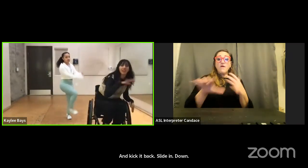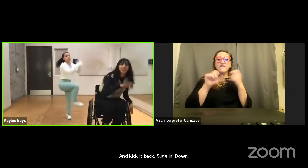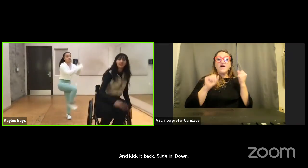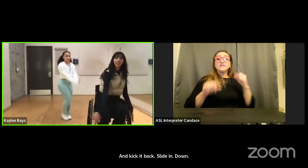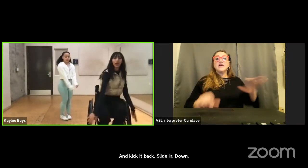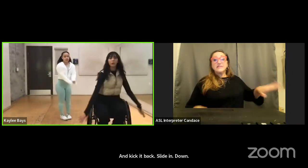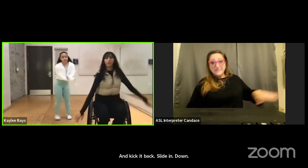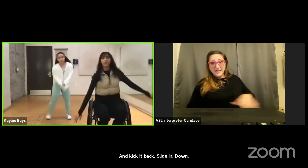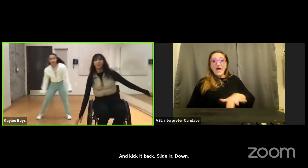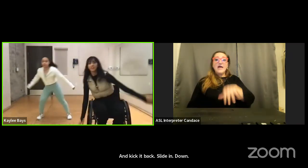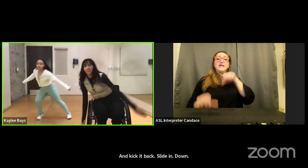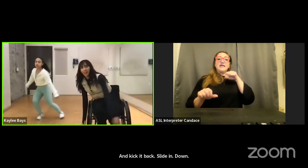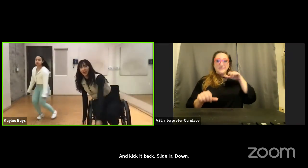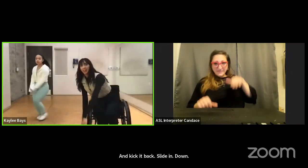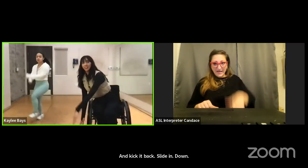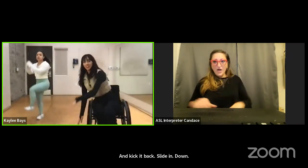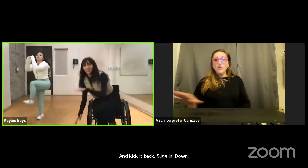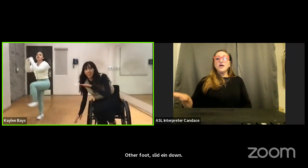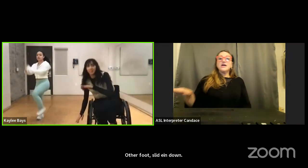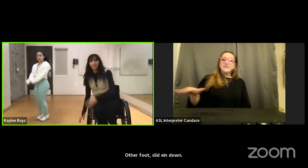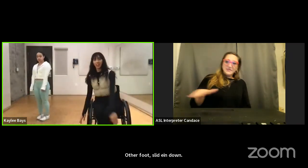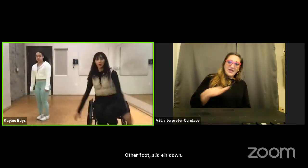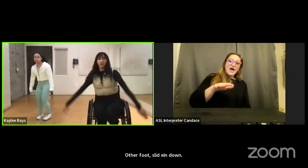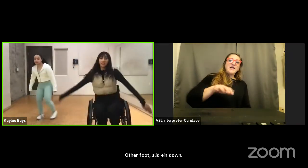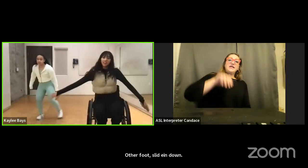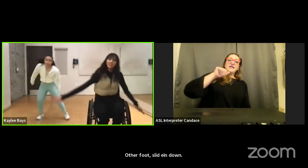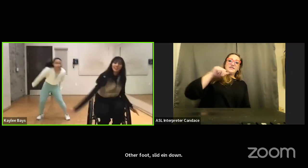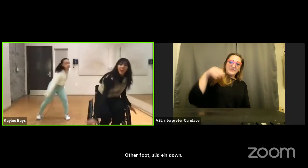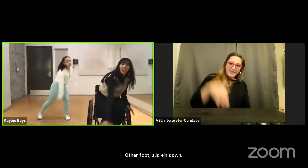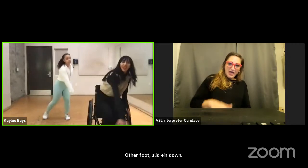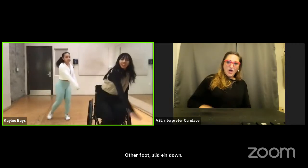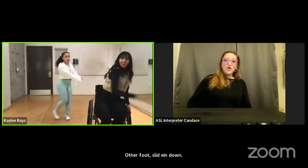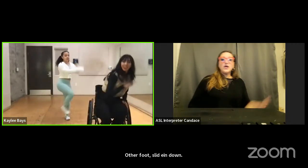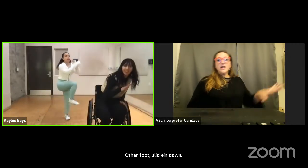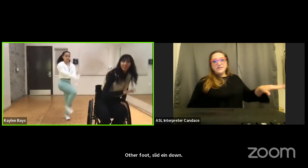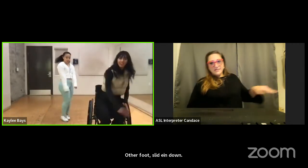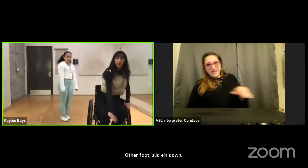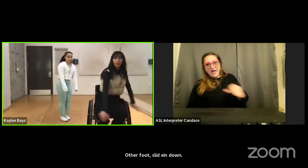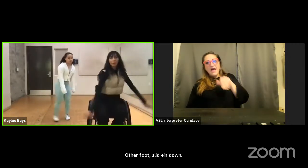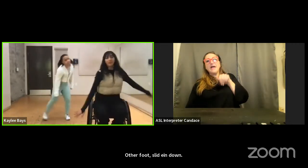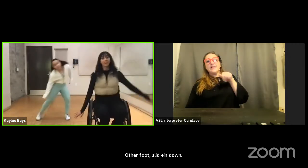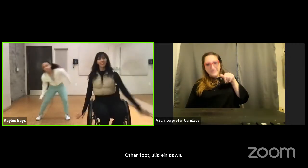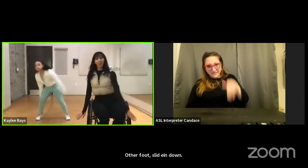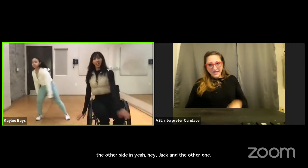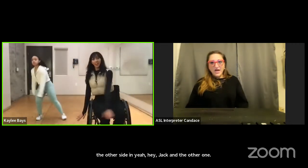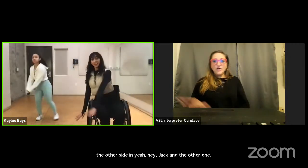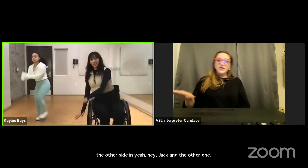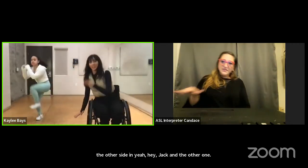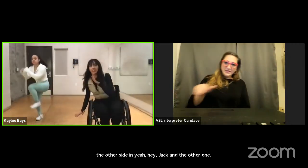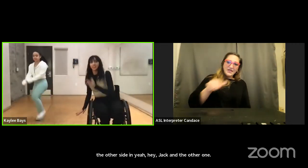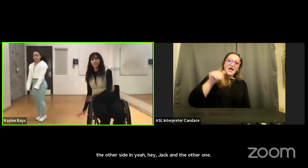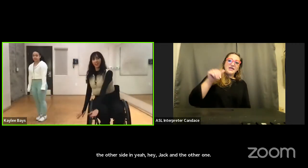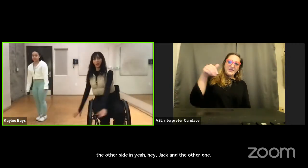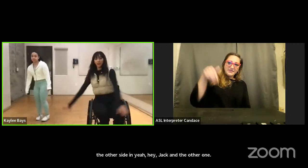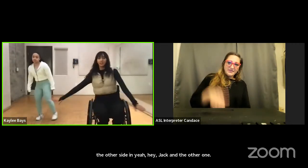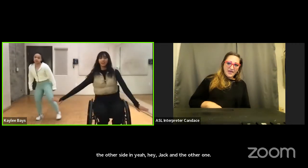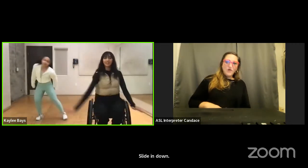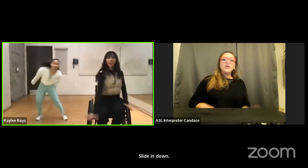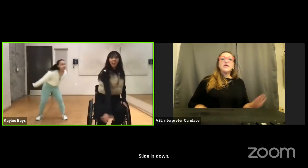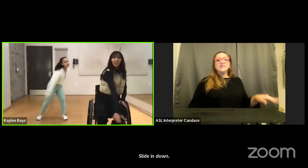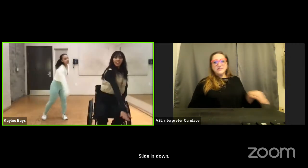Slide, in, down. Slide, in, down. Slide, in, down. Slide, in,